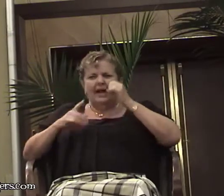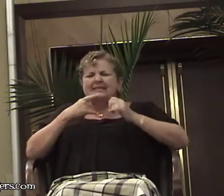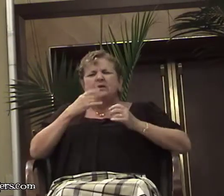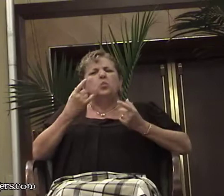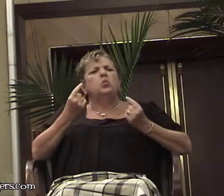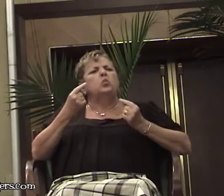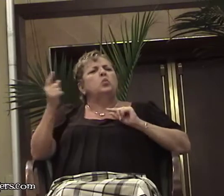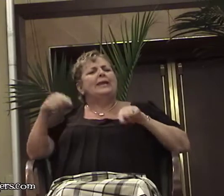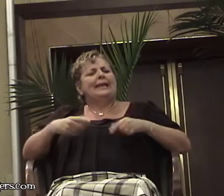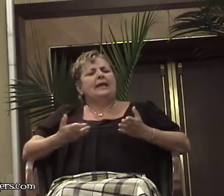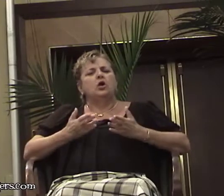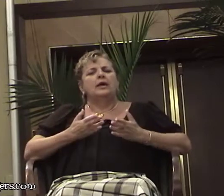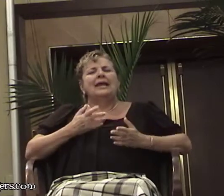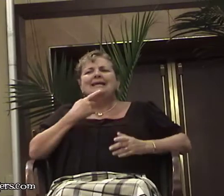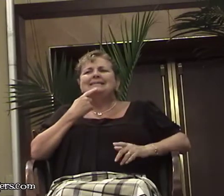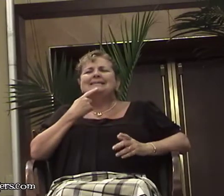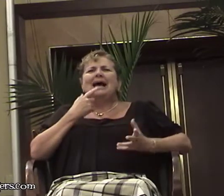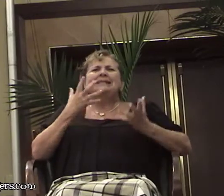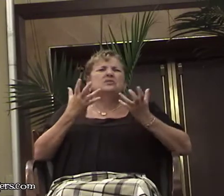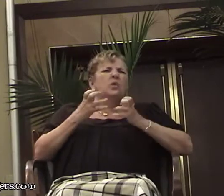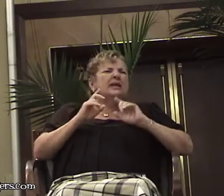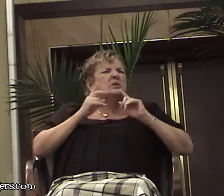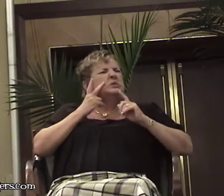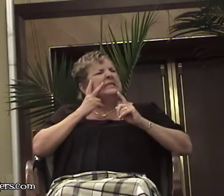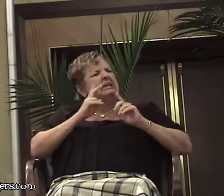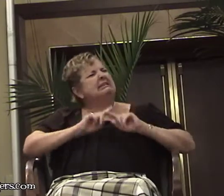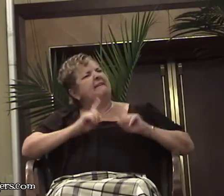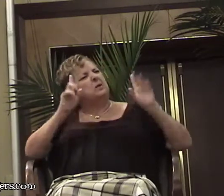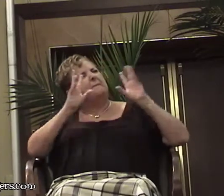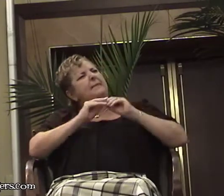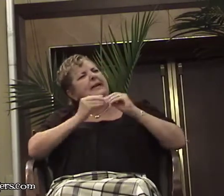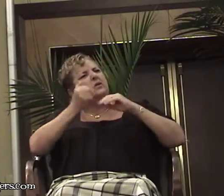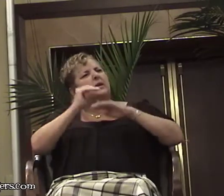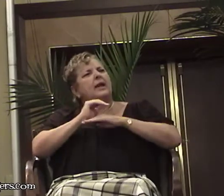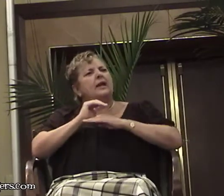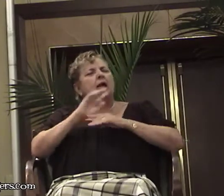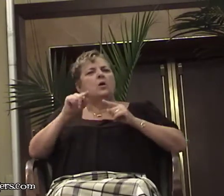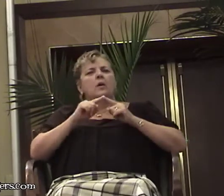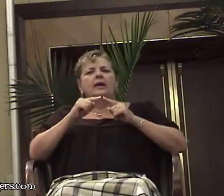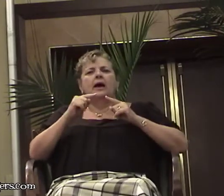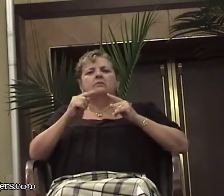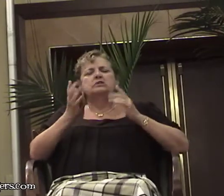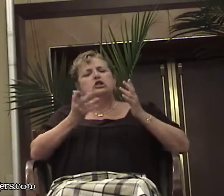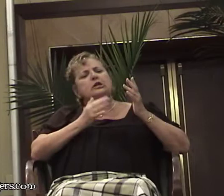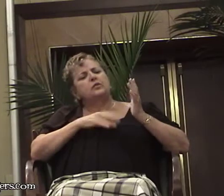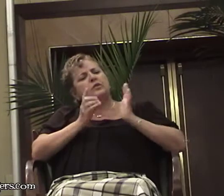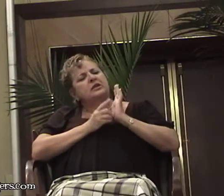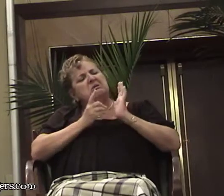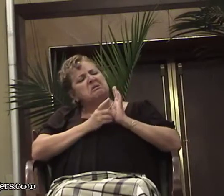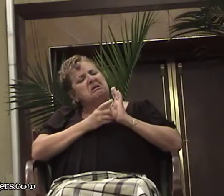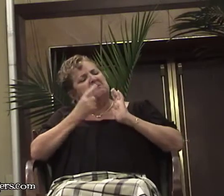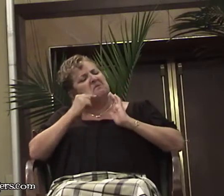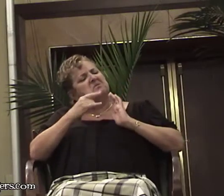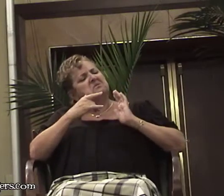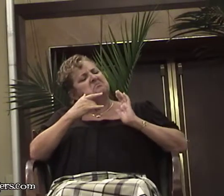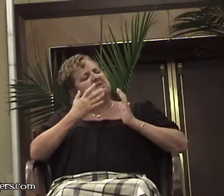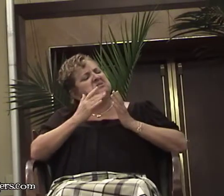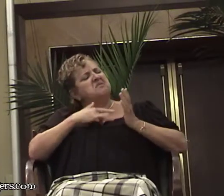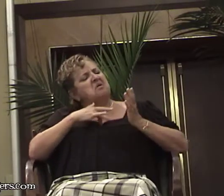meeting directory and I just want to go to a different meeting tonight. And when I flipped through the directory, for some reason, this meeting jumped out at me. Now, our meeting directory